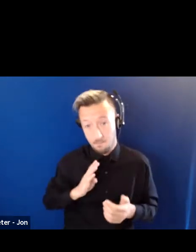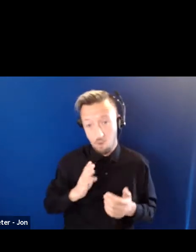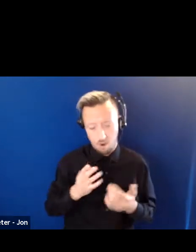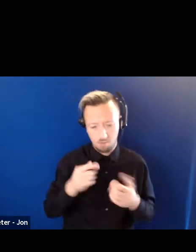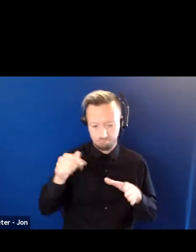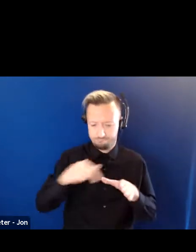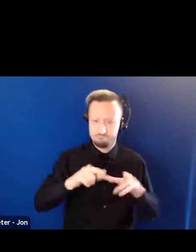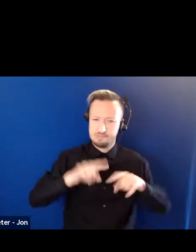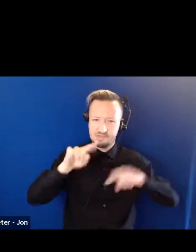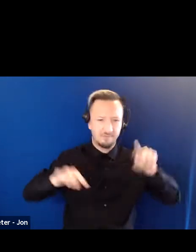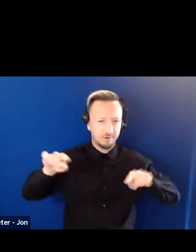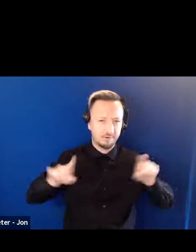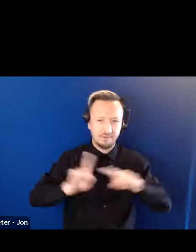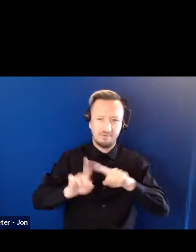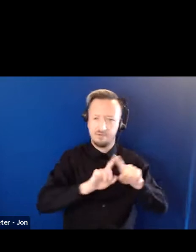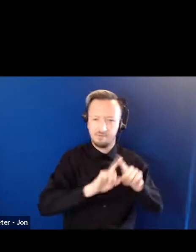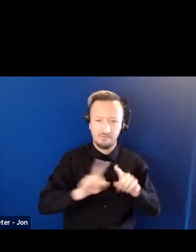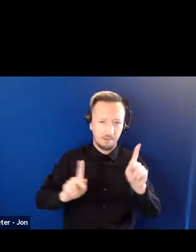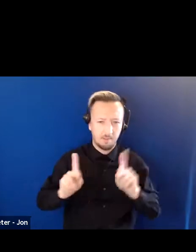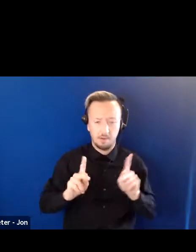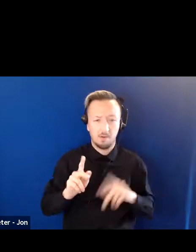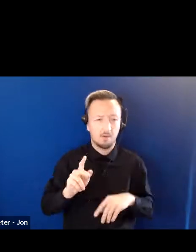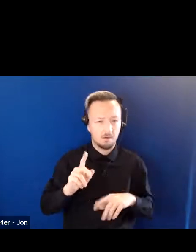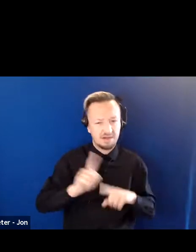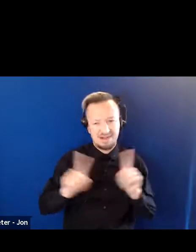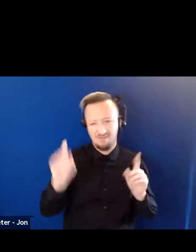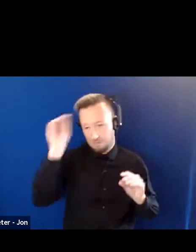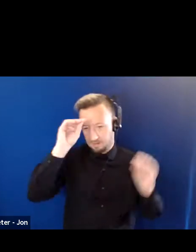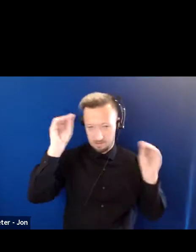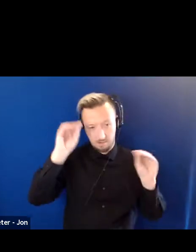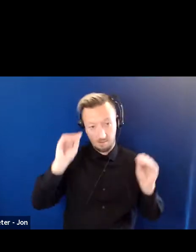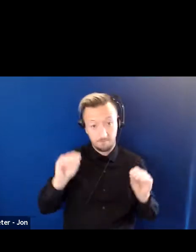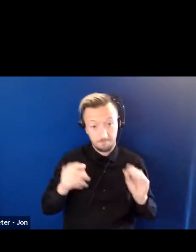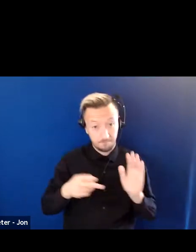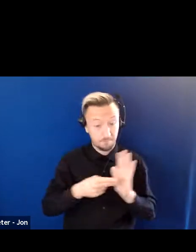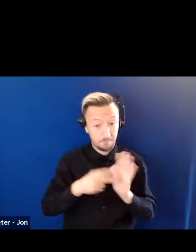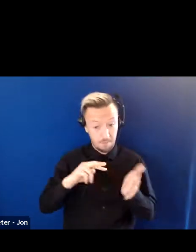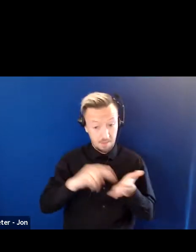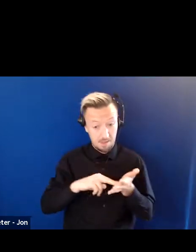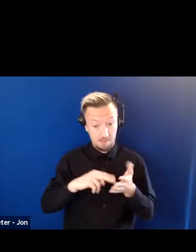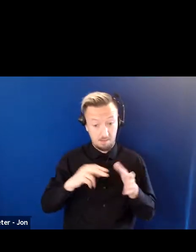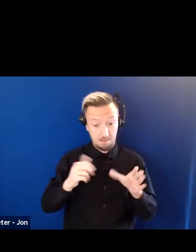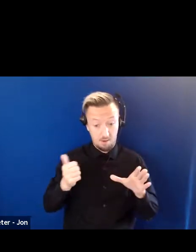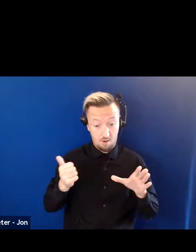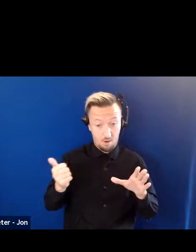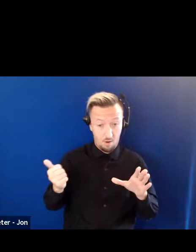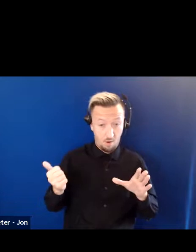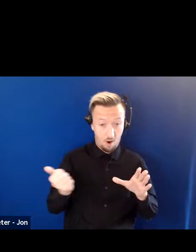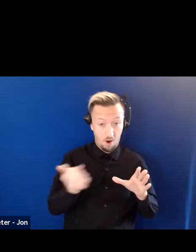diverse, and there are different opinions. And not to say that everyone's opinion is not